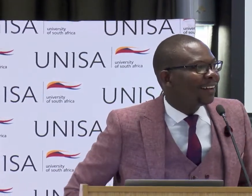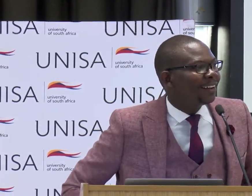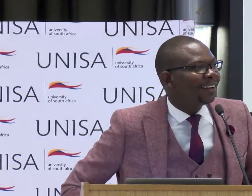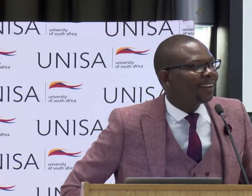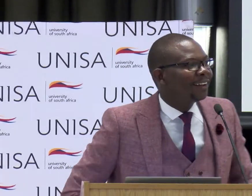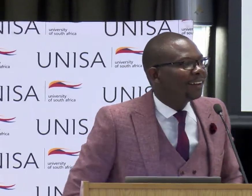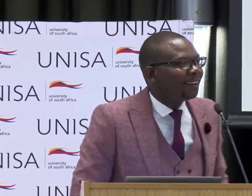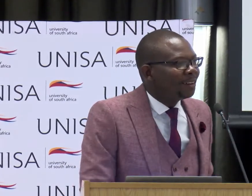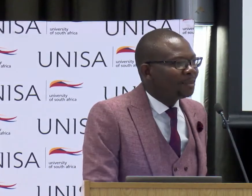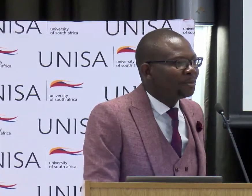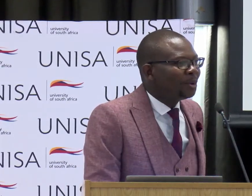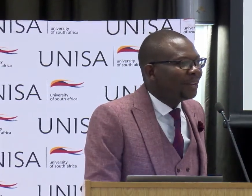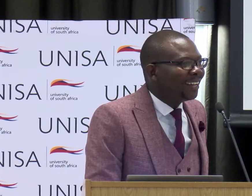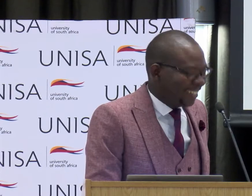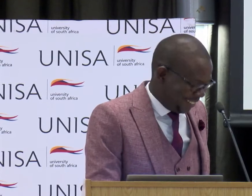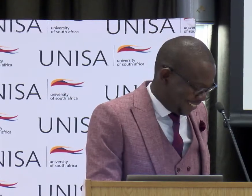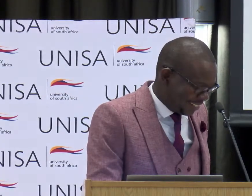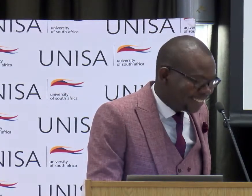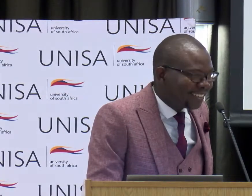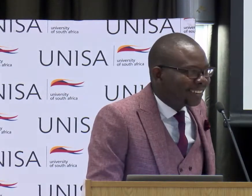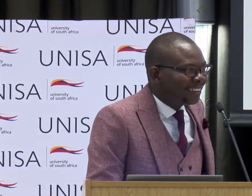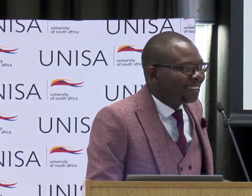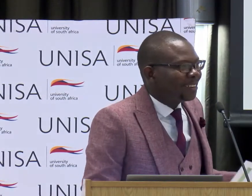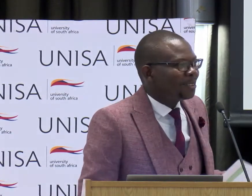Nda, Molweni,